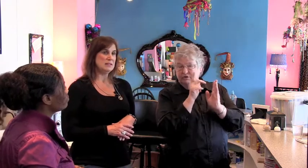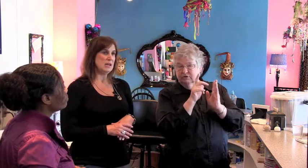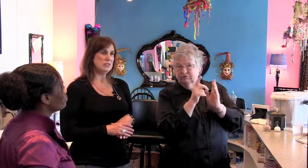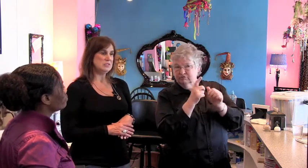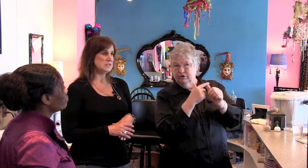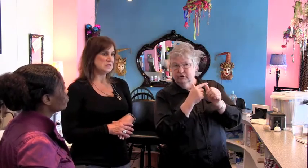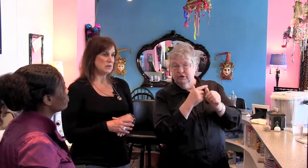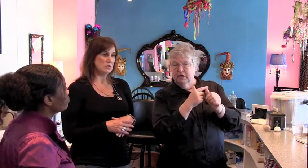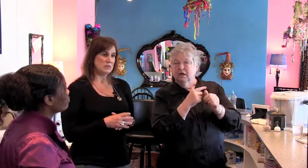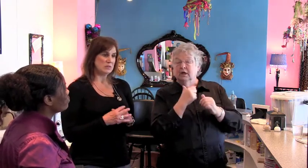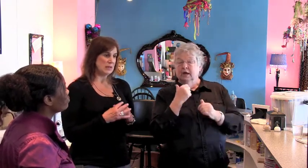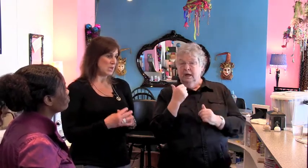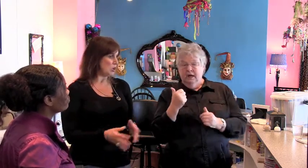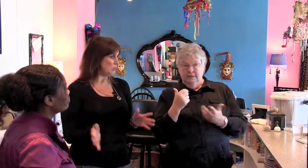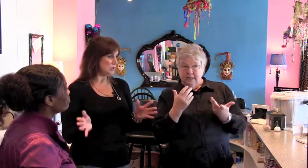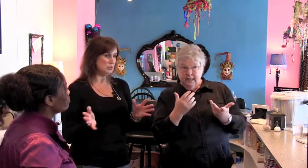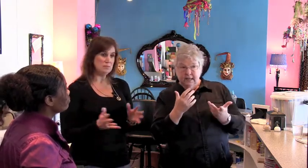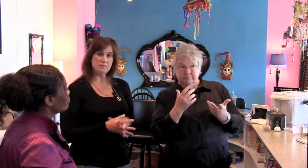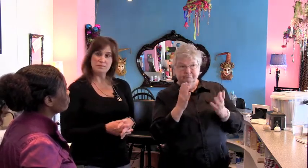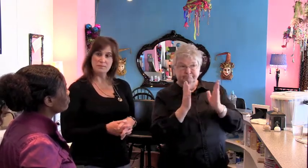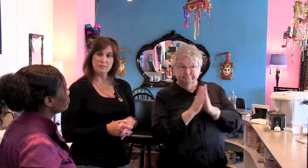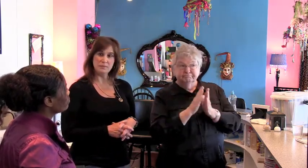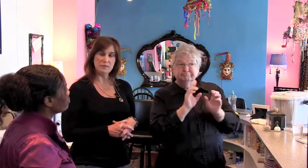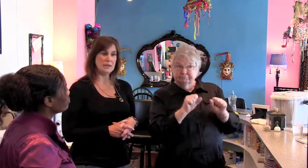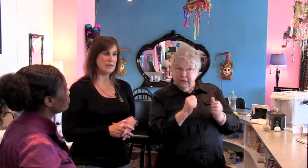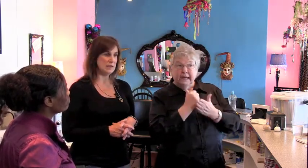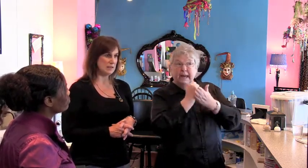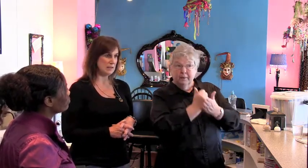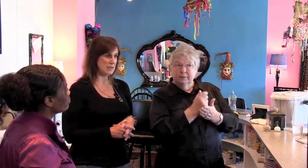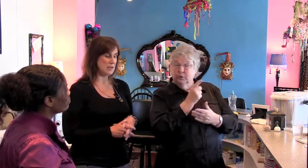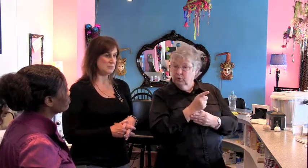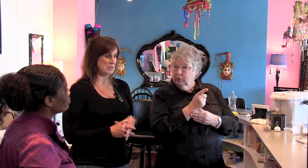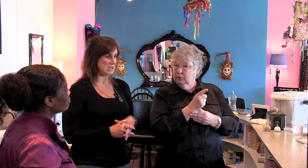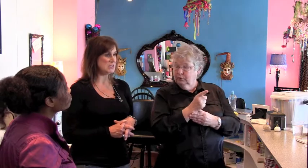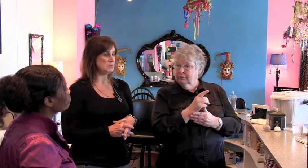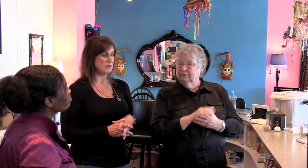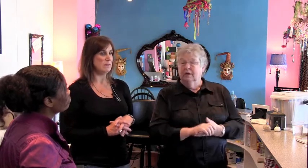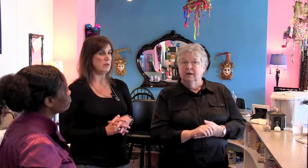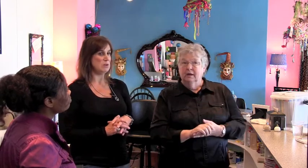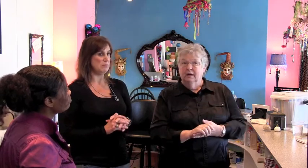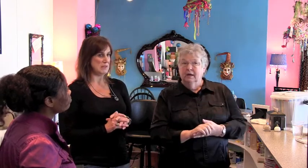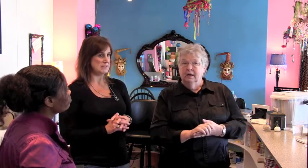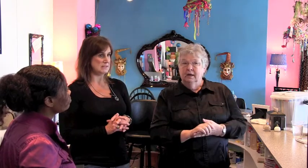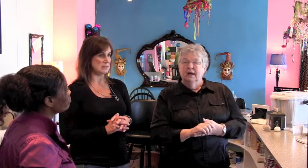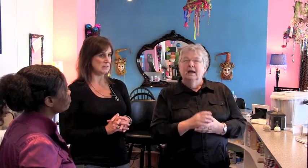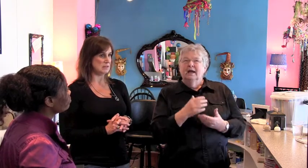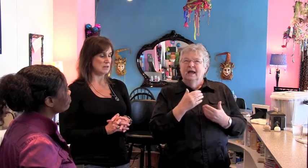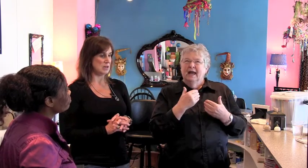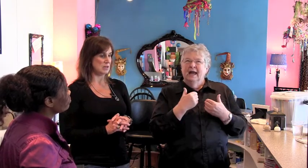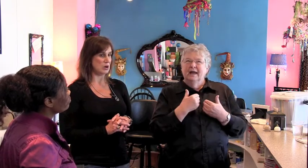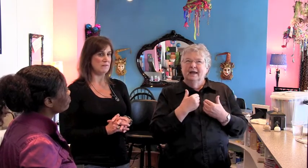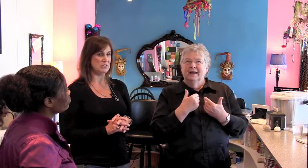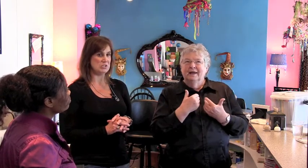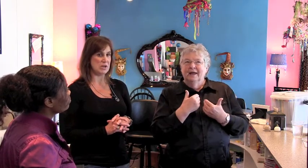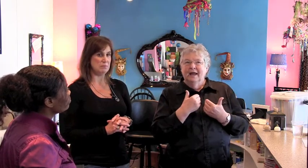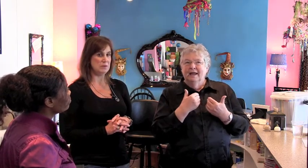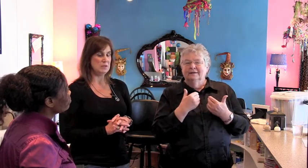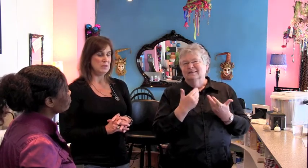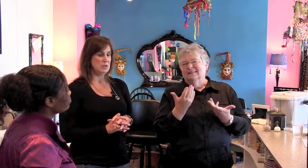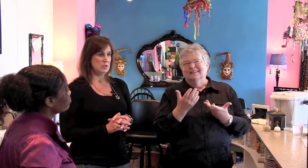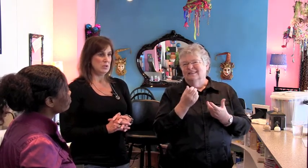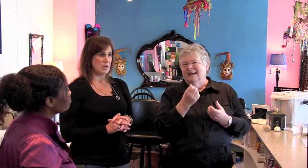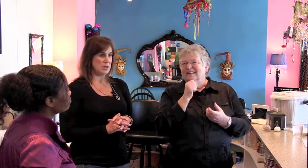And basically I just start with, can I help you? And because we have a very basic coffee